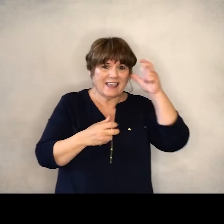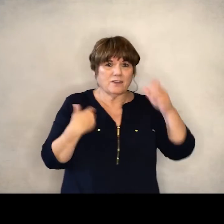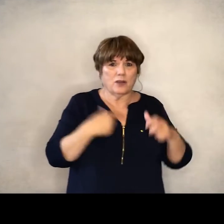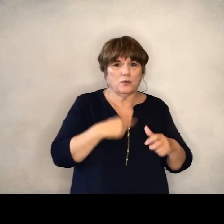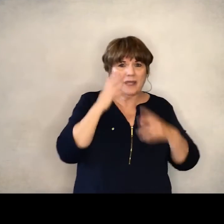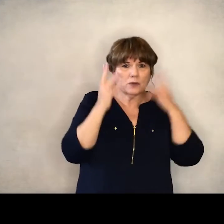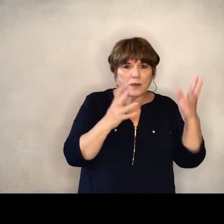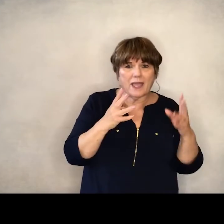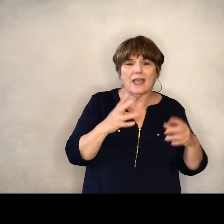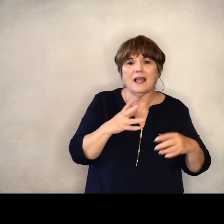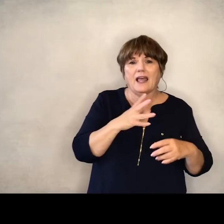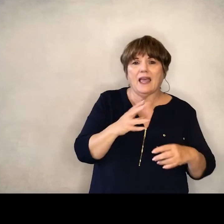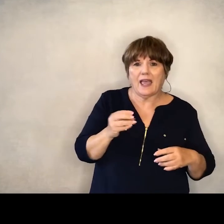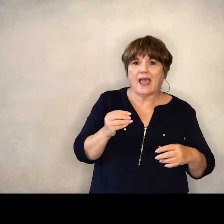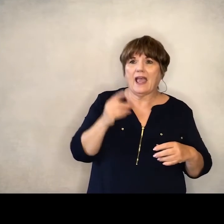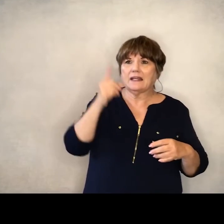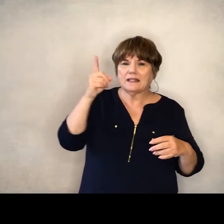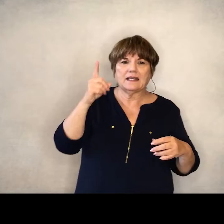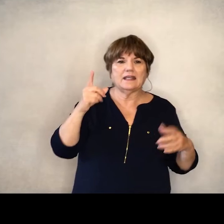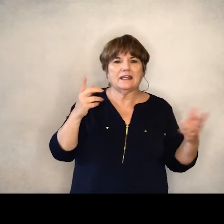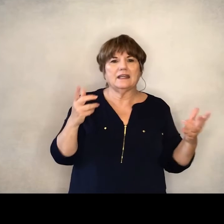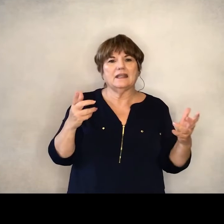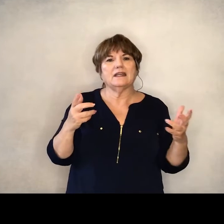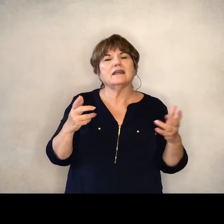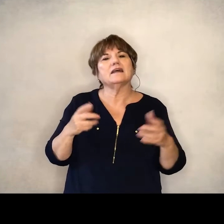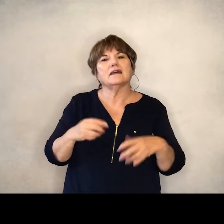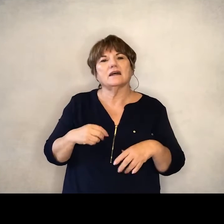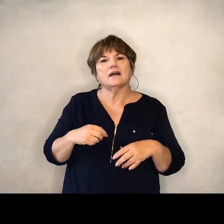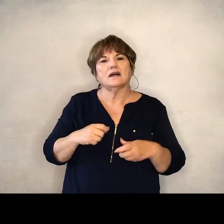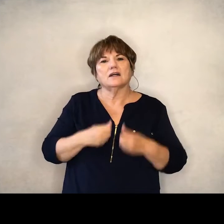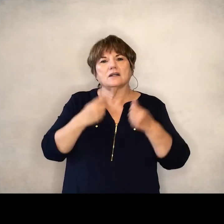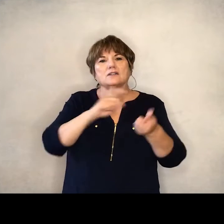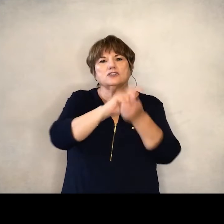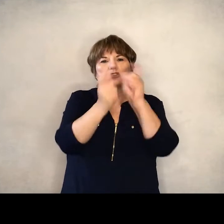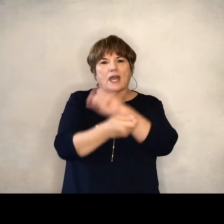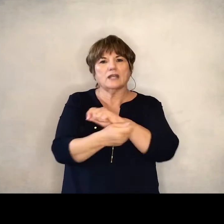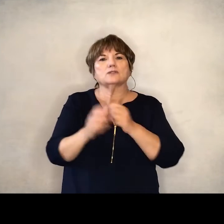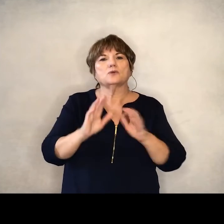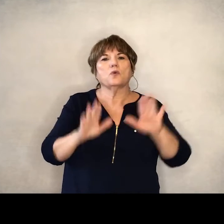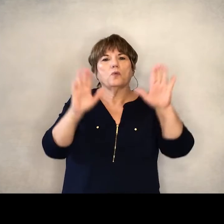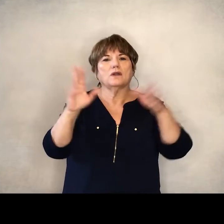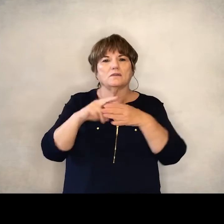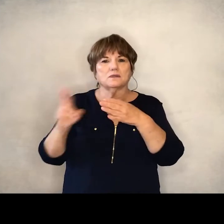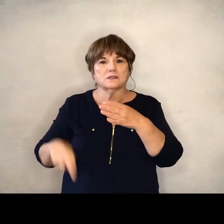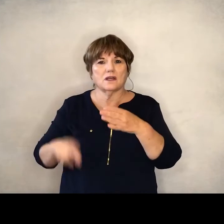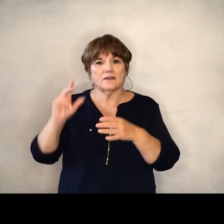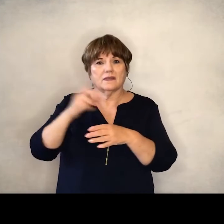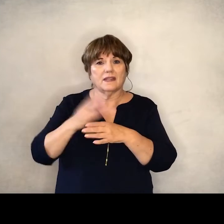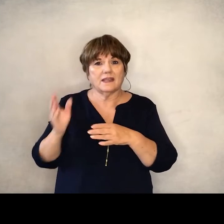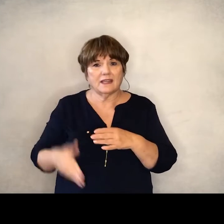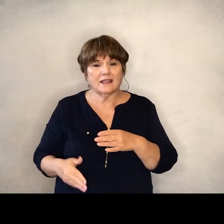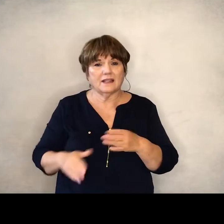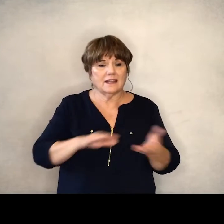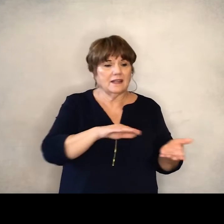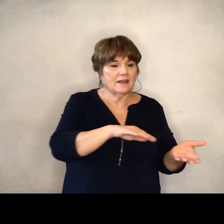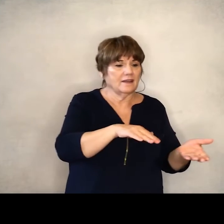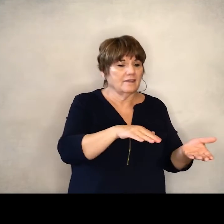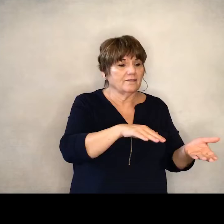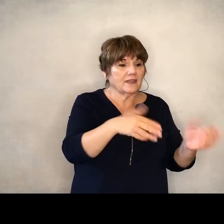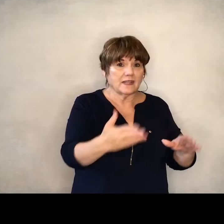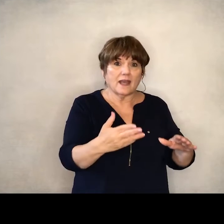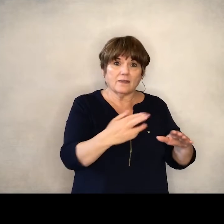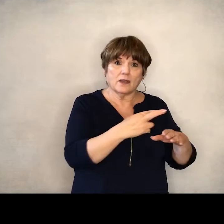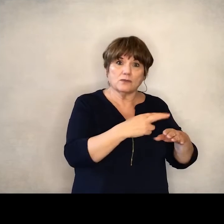them together back into a wonderful outcome. The death and resurrection of Jesus are the best